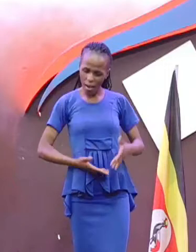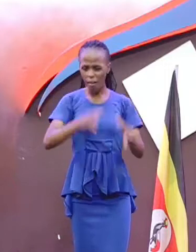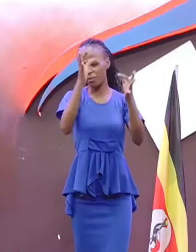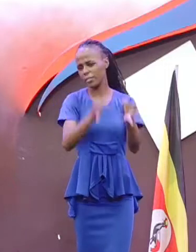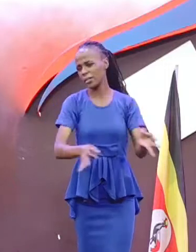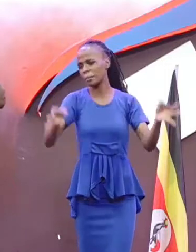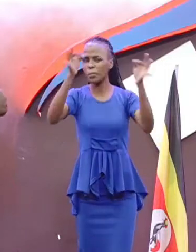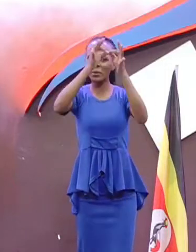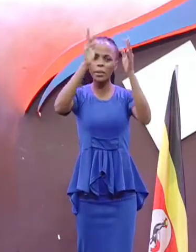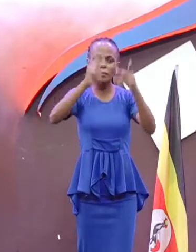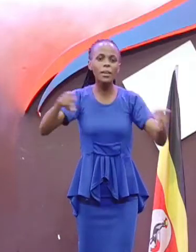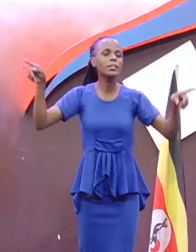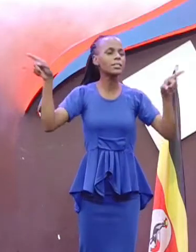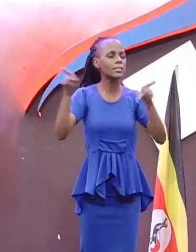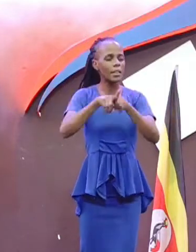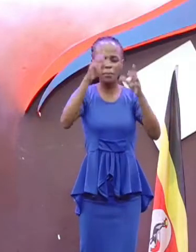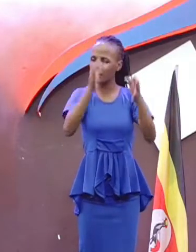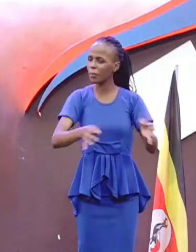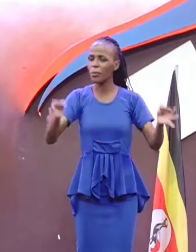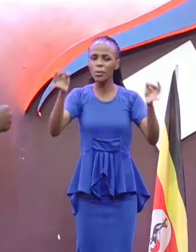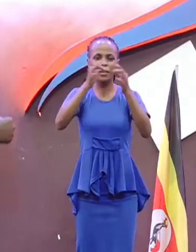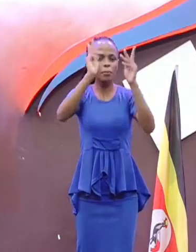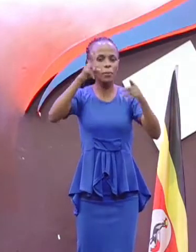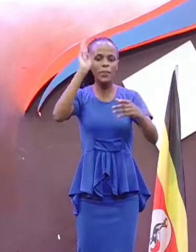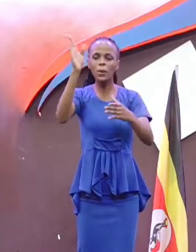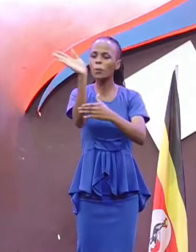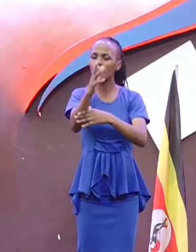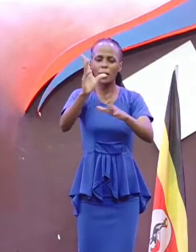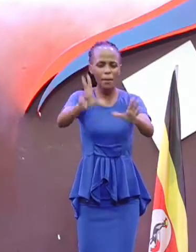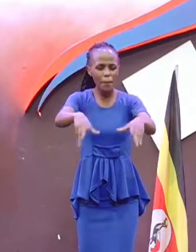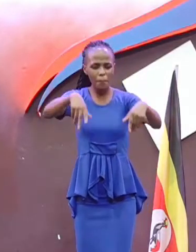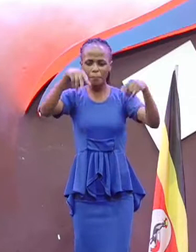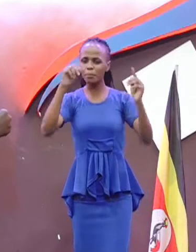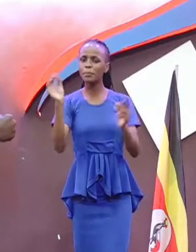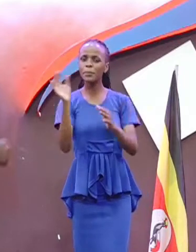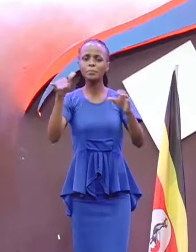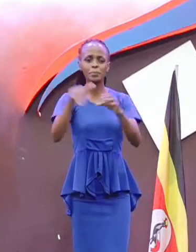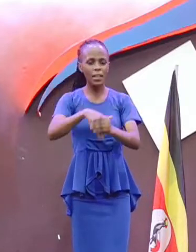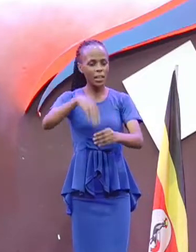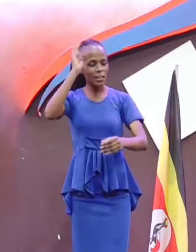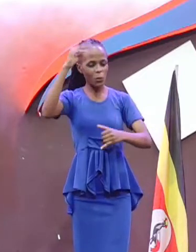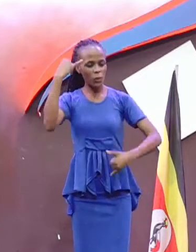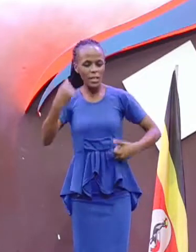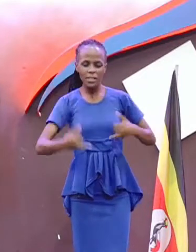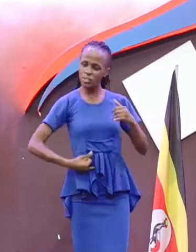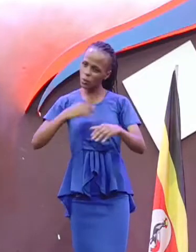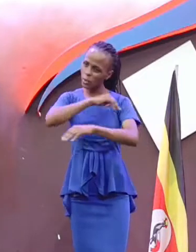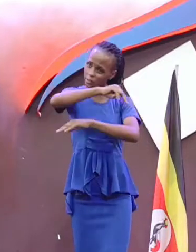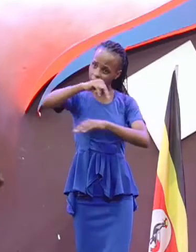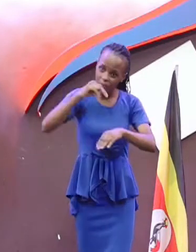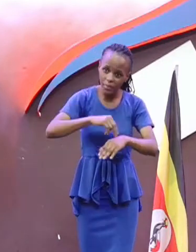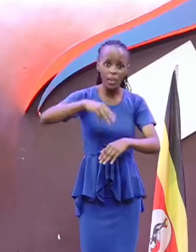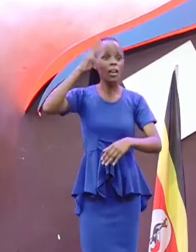of him will come a minister, who will become ministers, who will become members of parliament, who will eat up